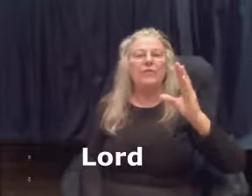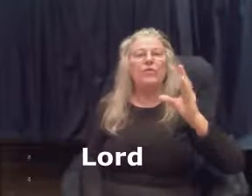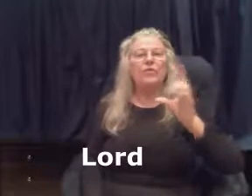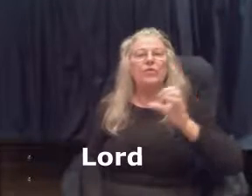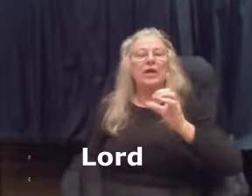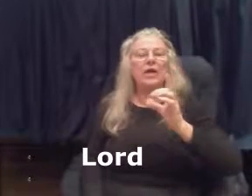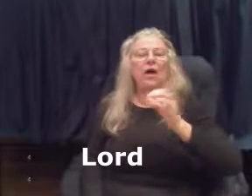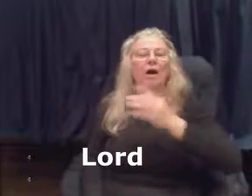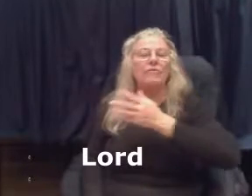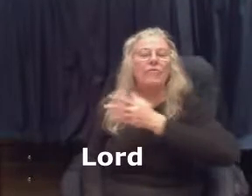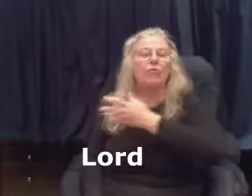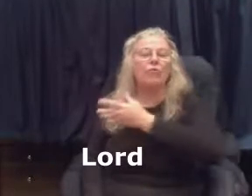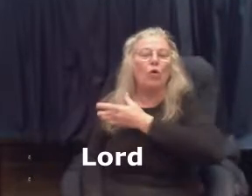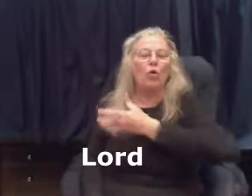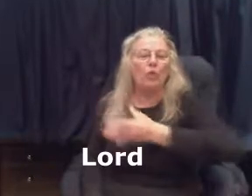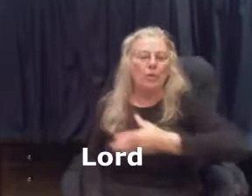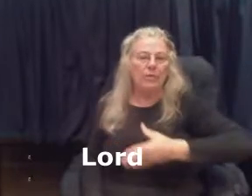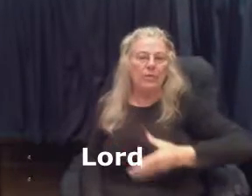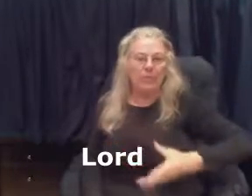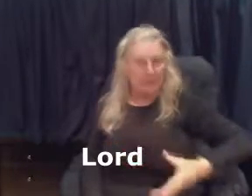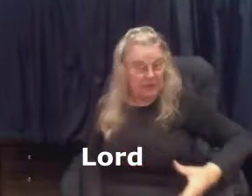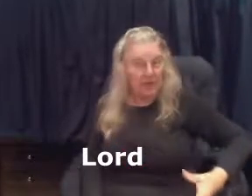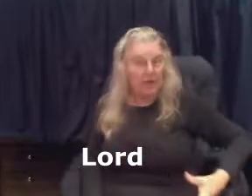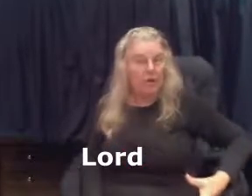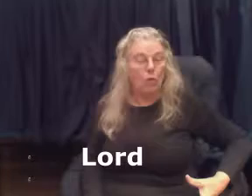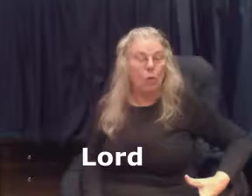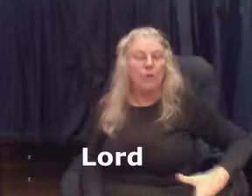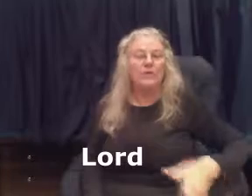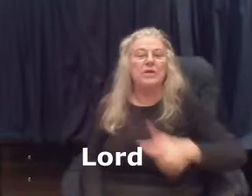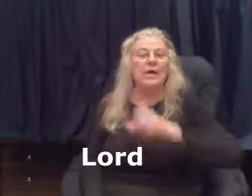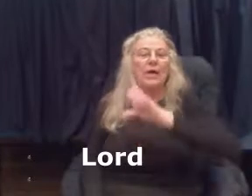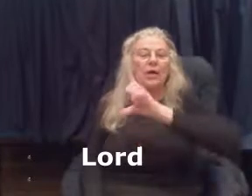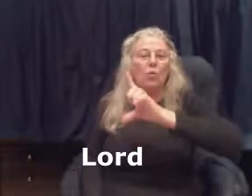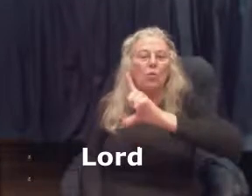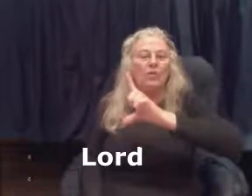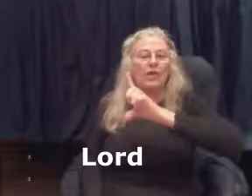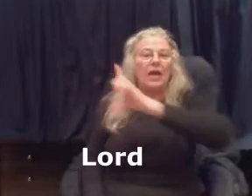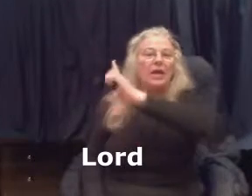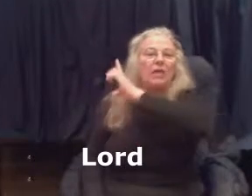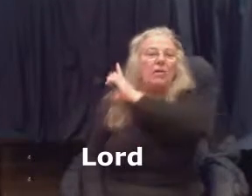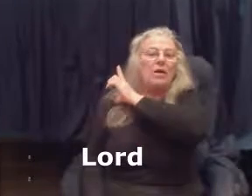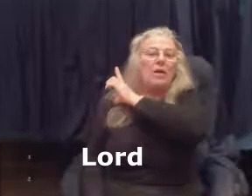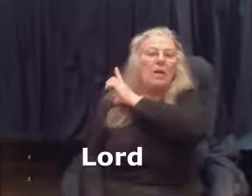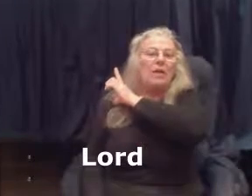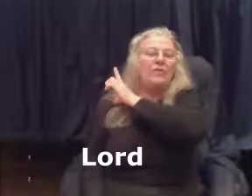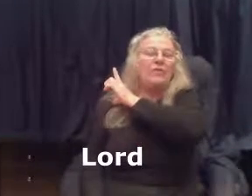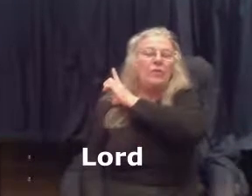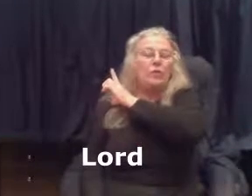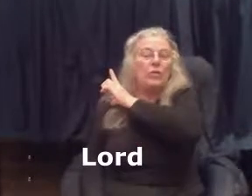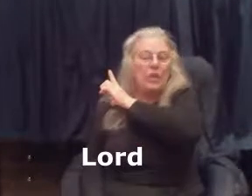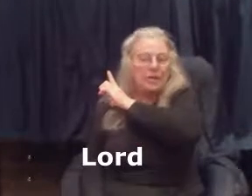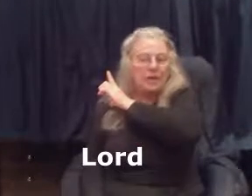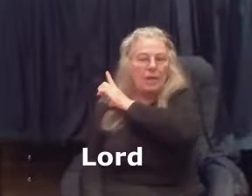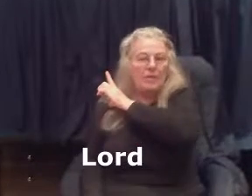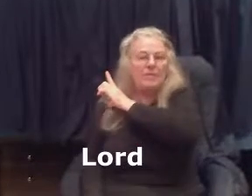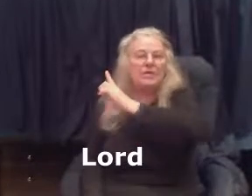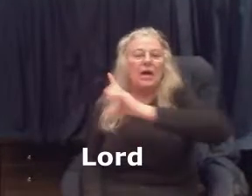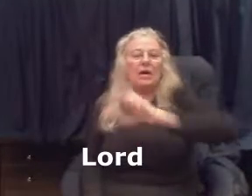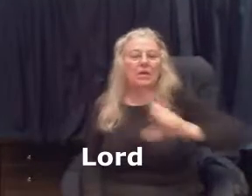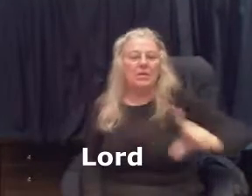you think of the royal ribbon that Miss America wears with the L coming from your non-dominant side